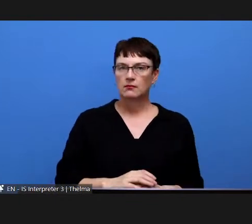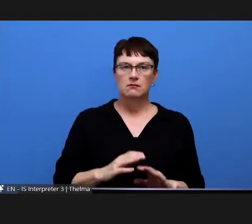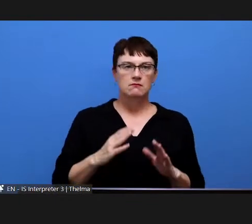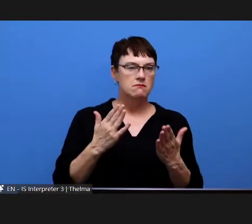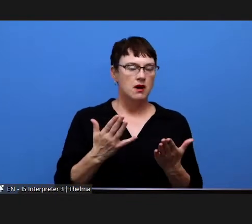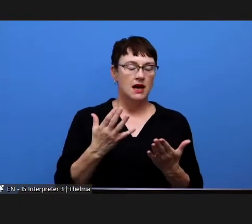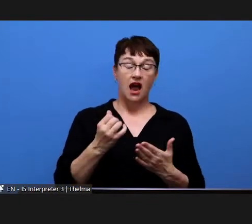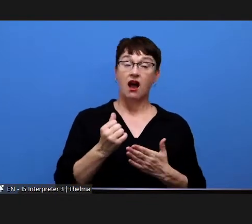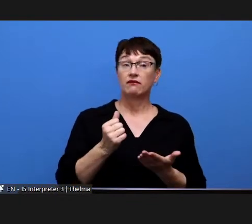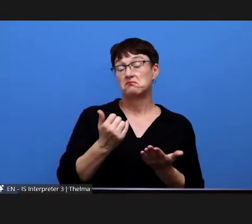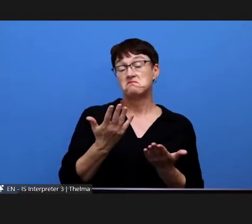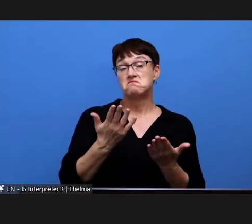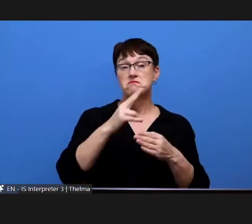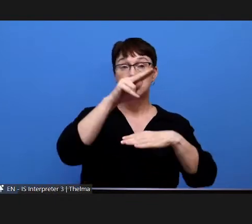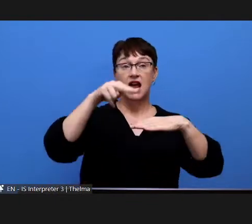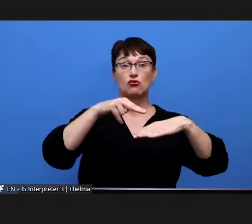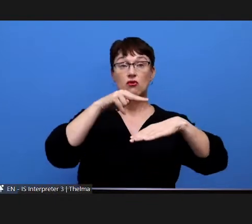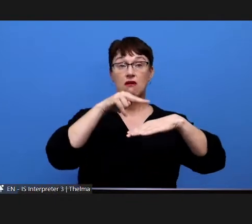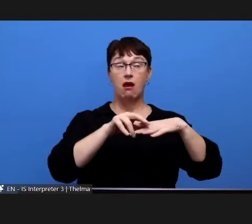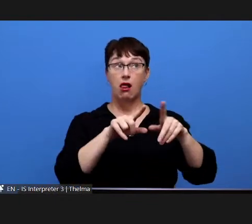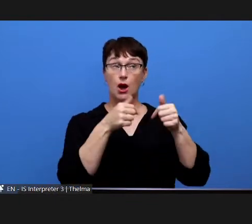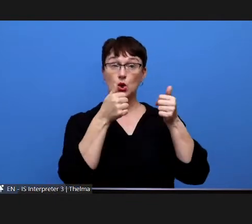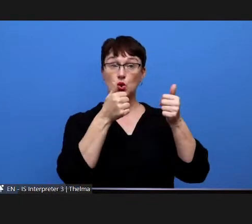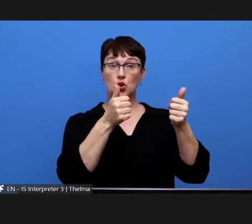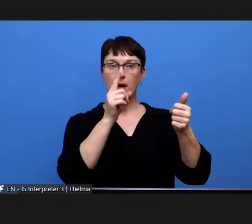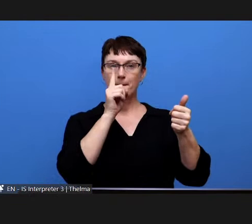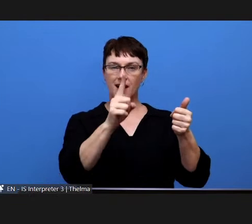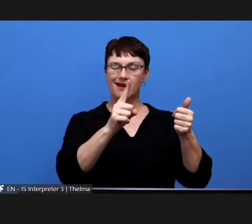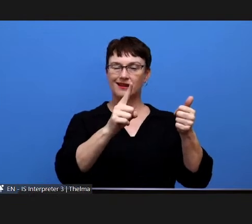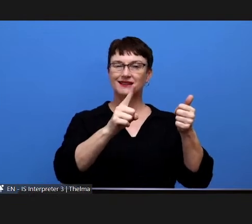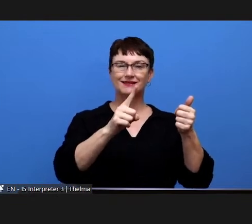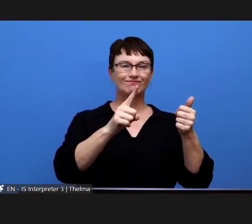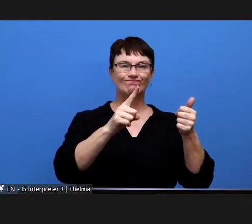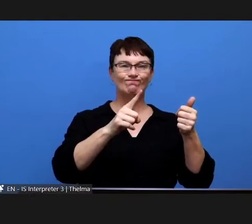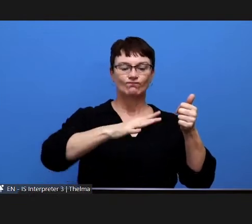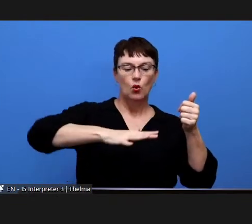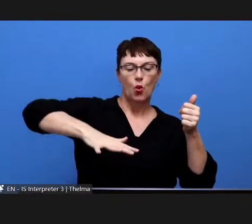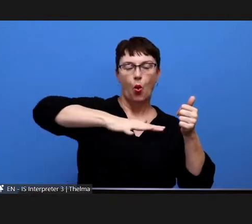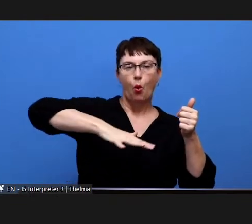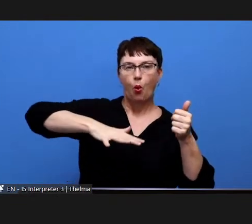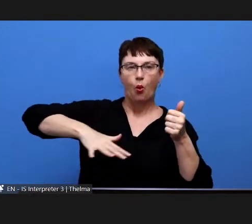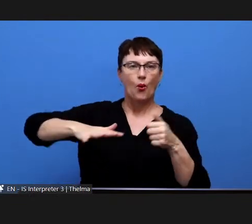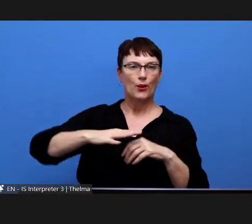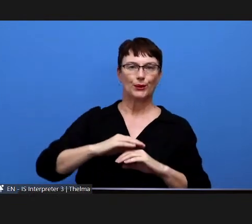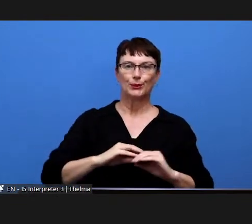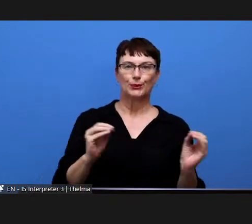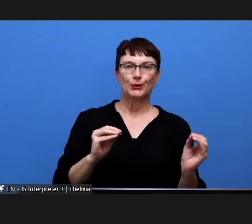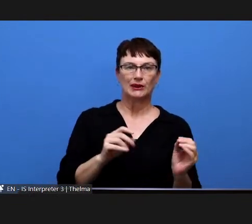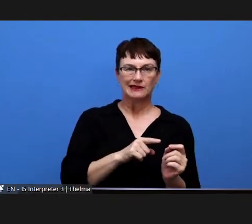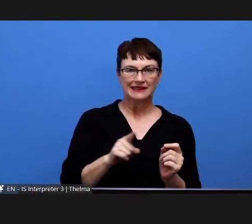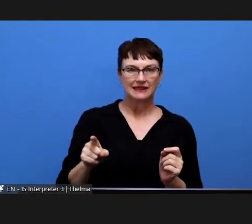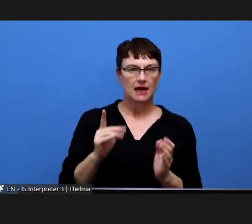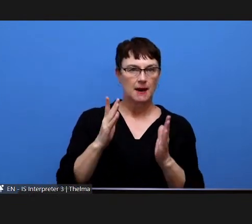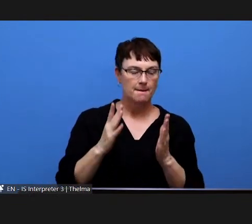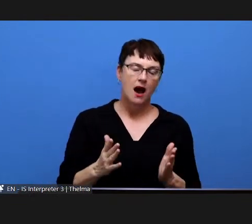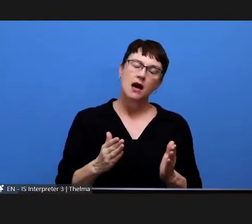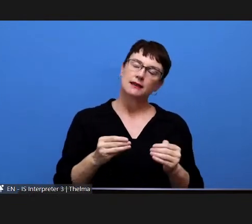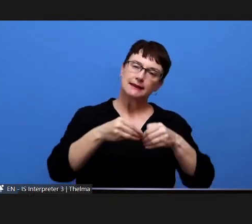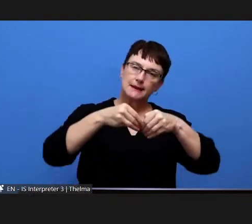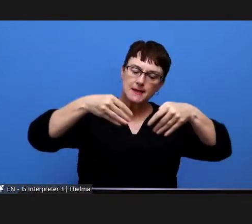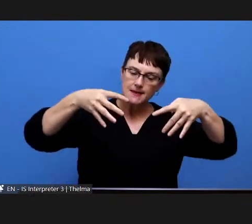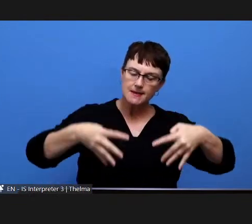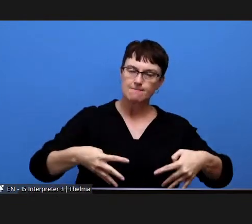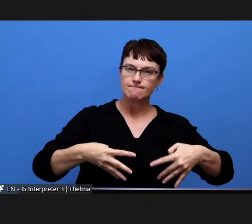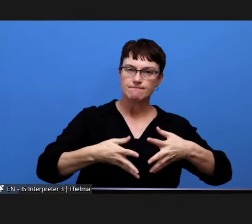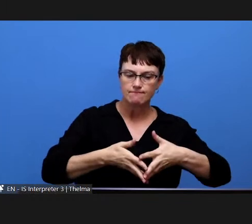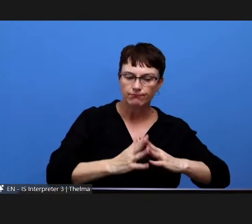and other frameworks that have been developed post the SDG process. So there needs to be a lot of complementarity in making